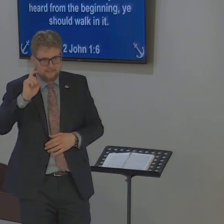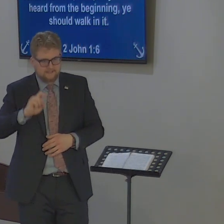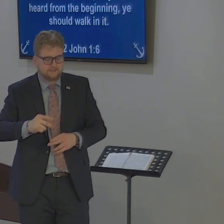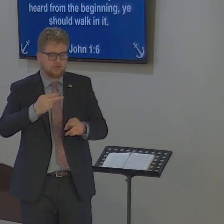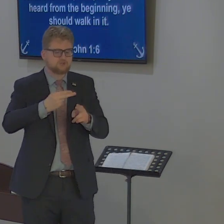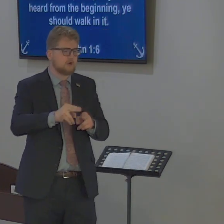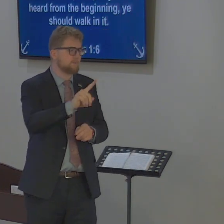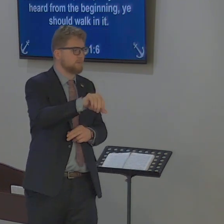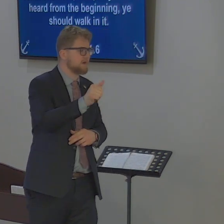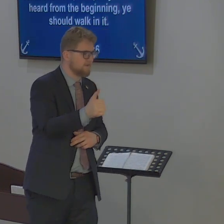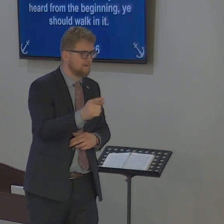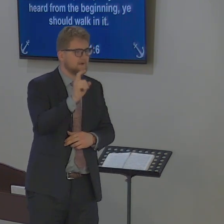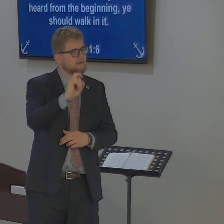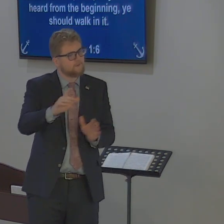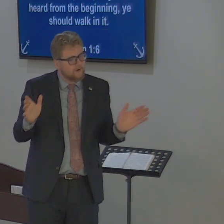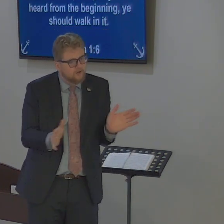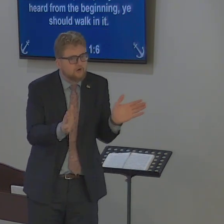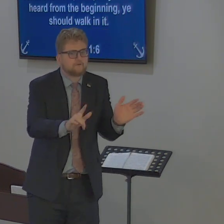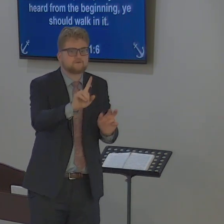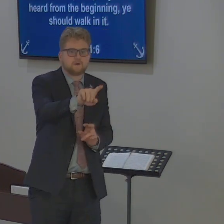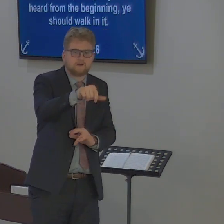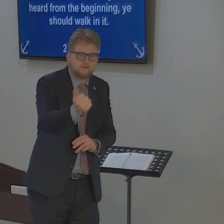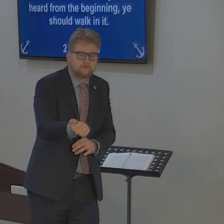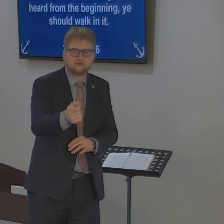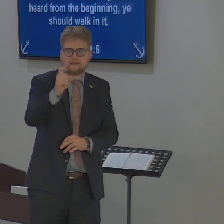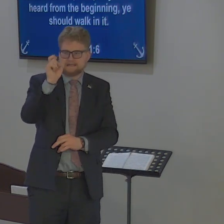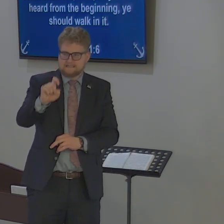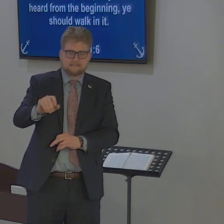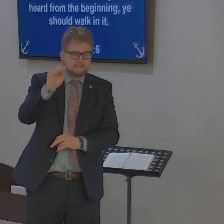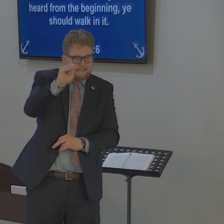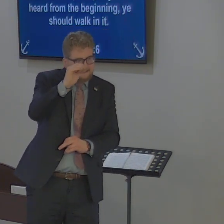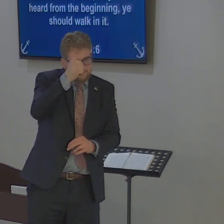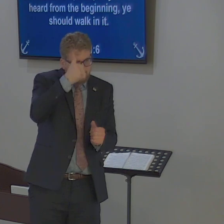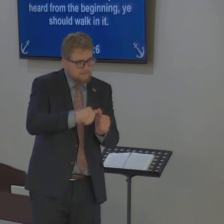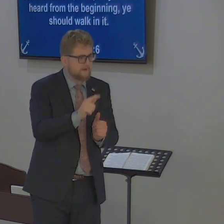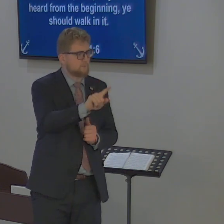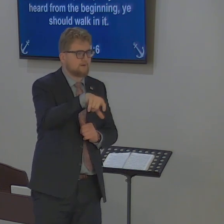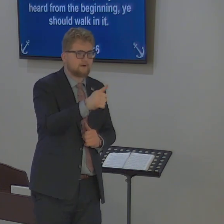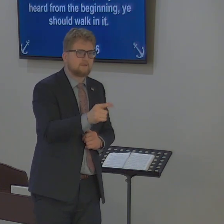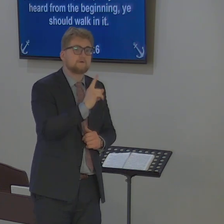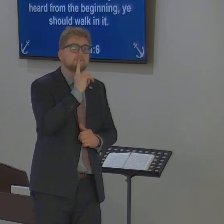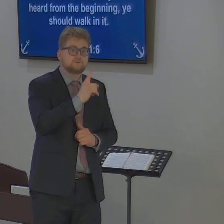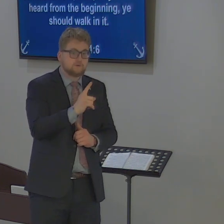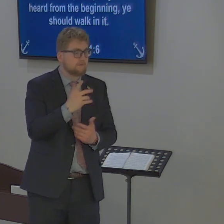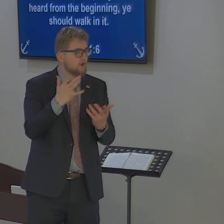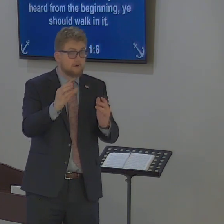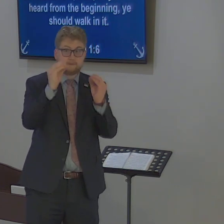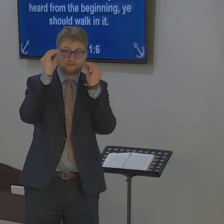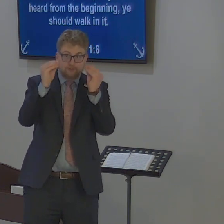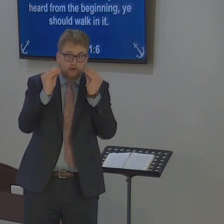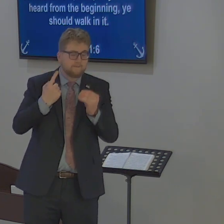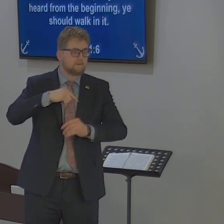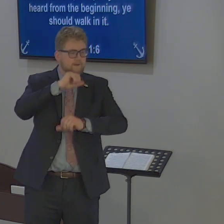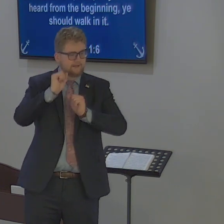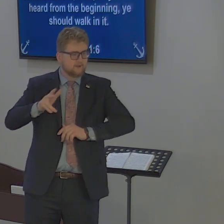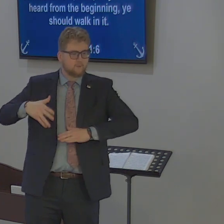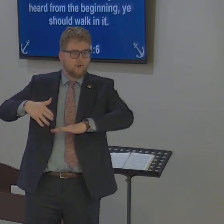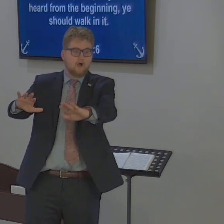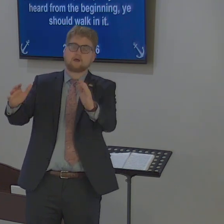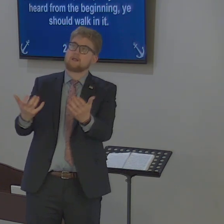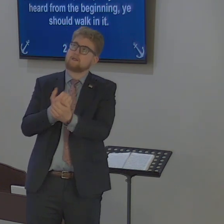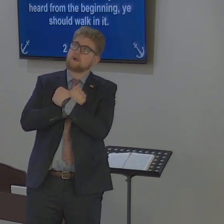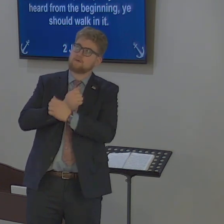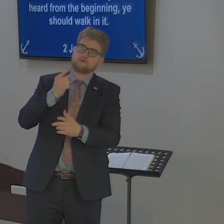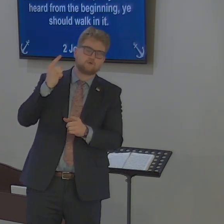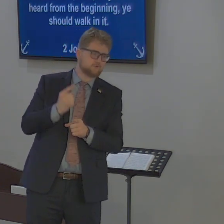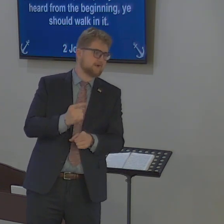We encourage one another. We try to help each other remember the truth that's been taught so that we can walk in that love correctly.